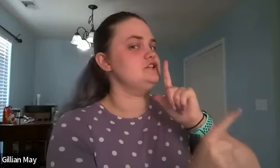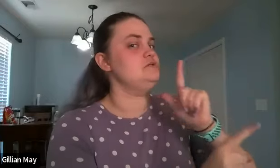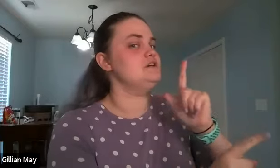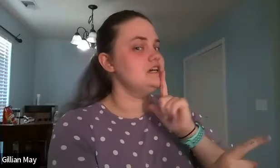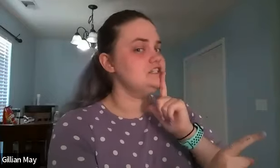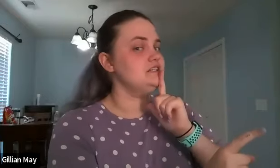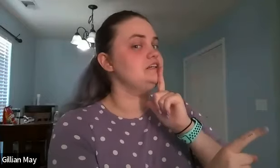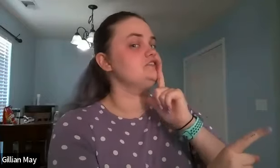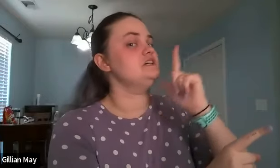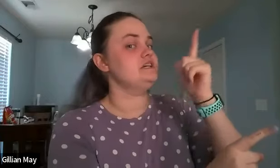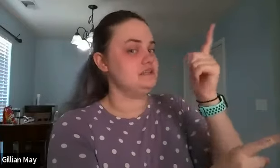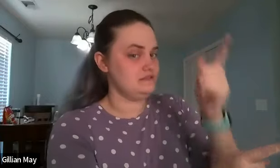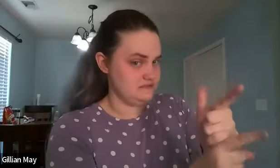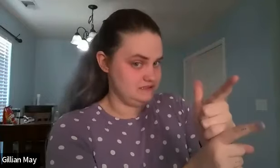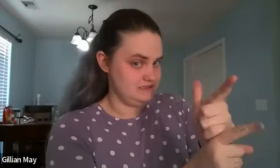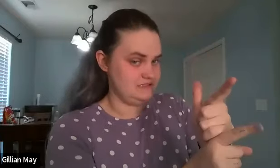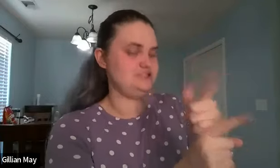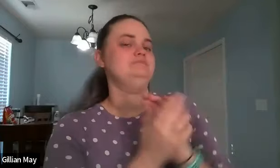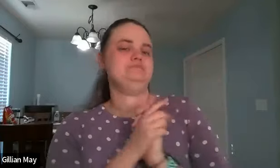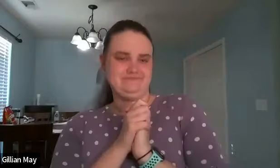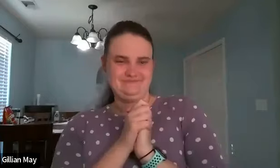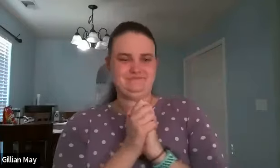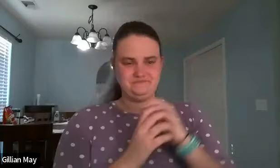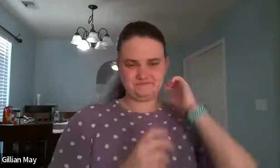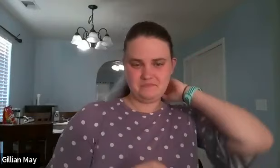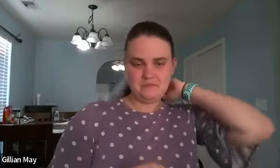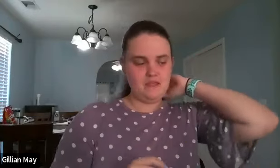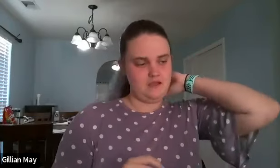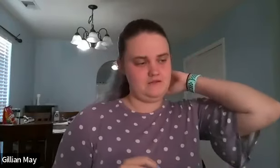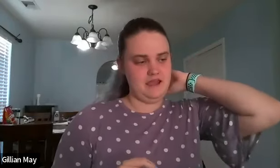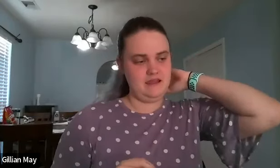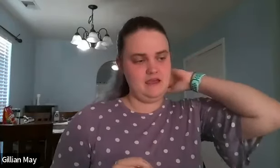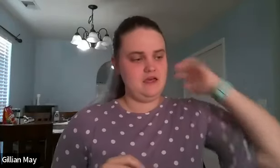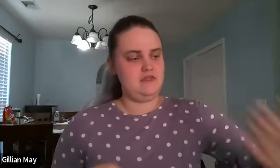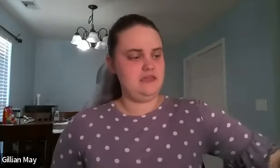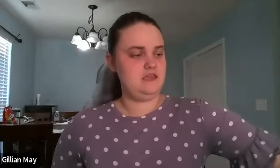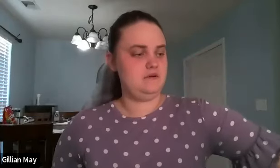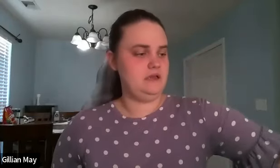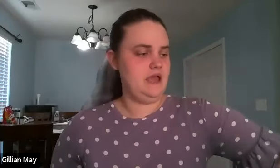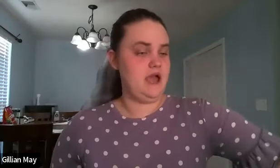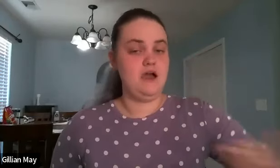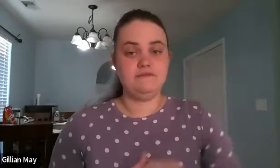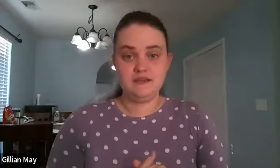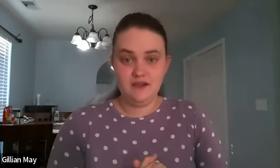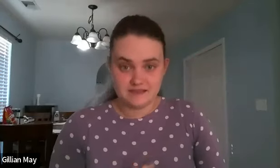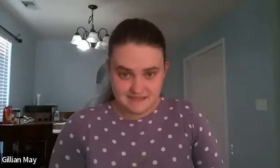you are touching your chin, sister. All right. Then we have